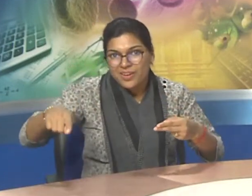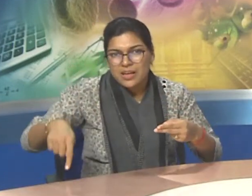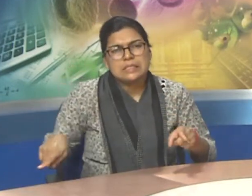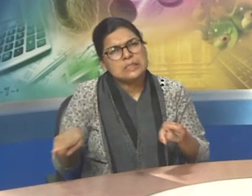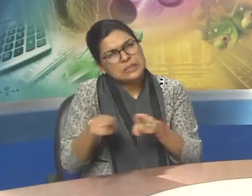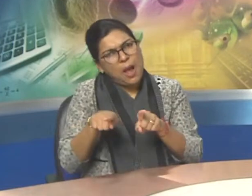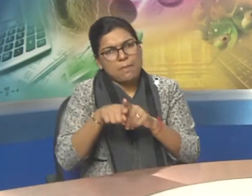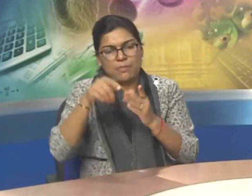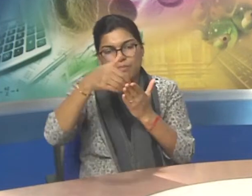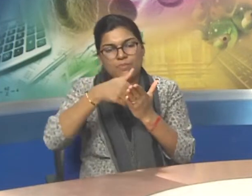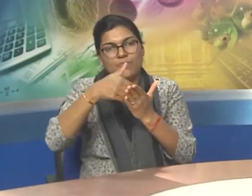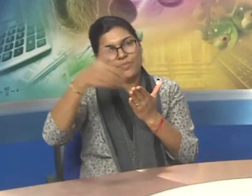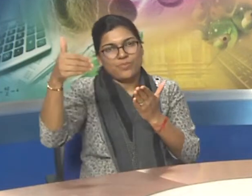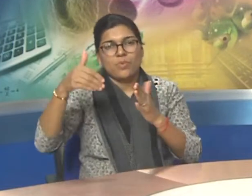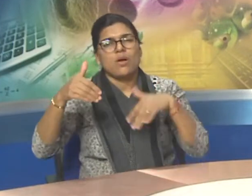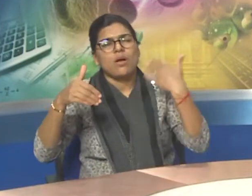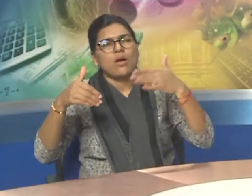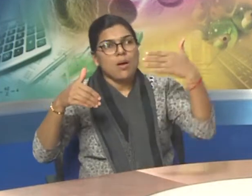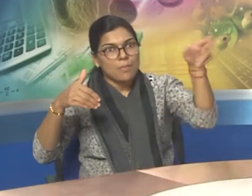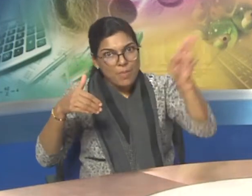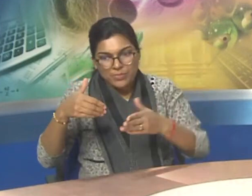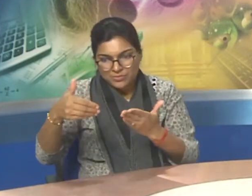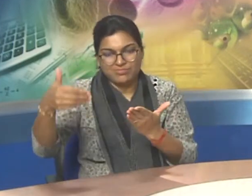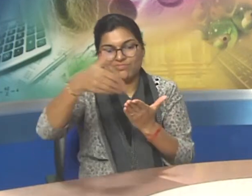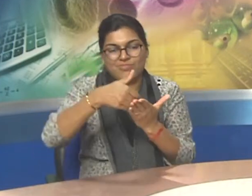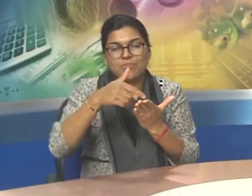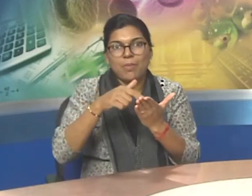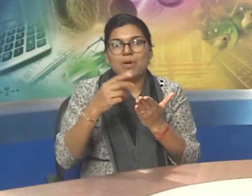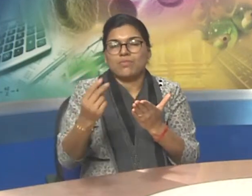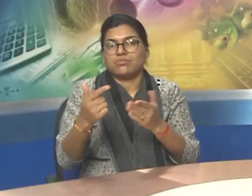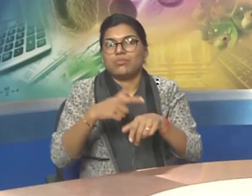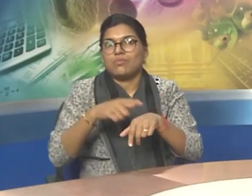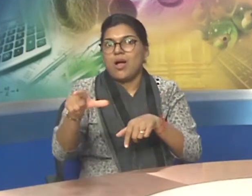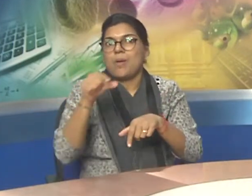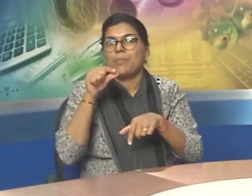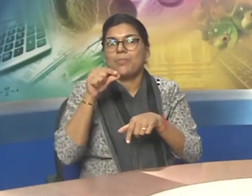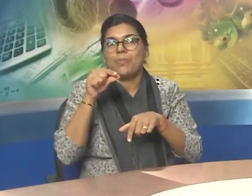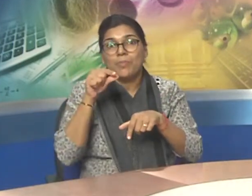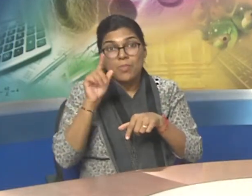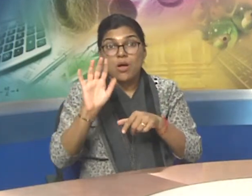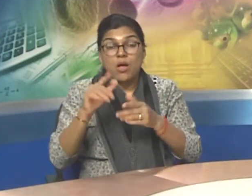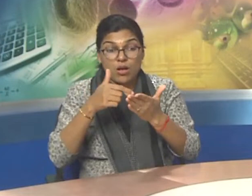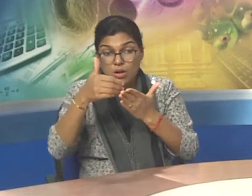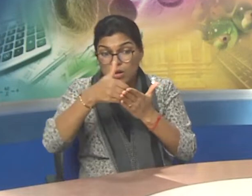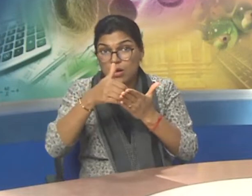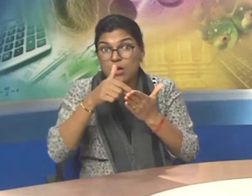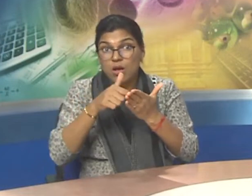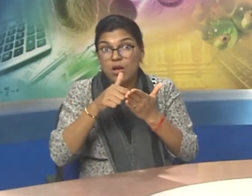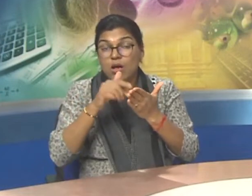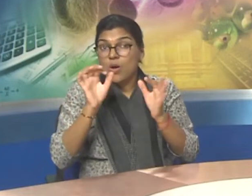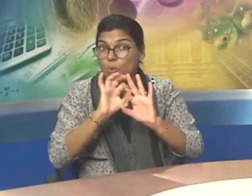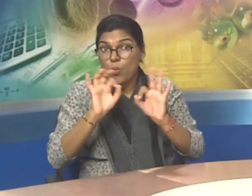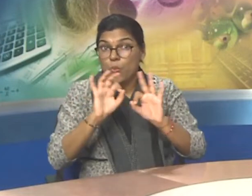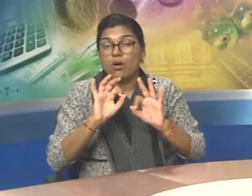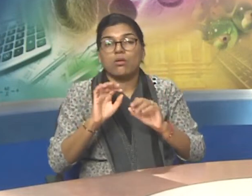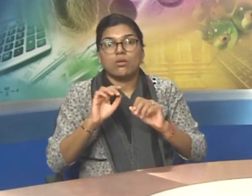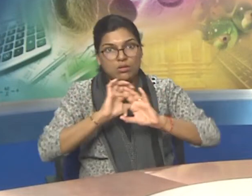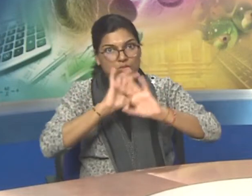Catalog entry is the kind of entry which is done by the staff member. In this, they